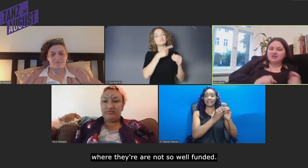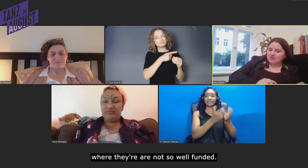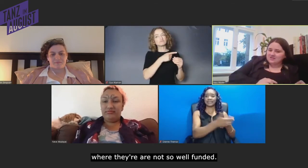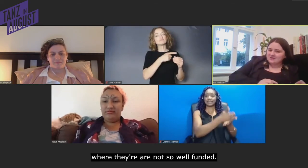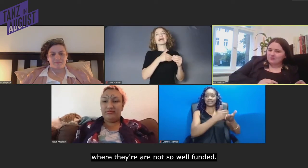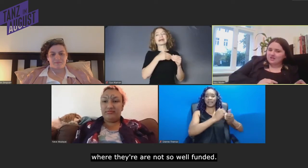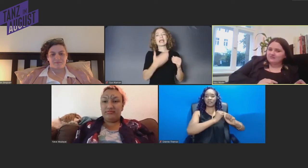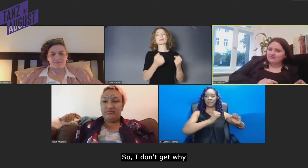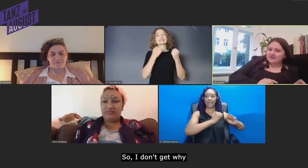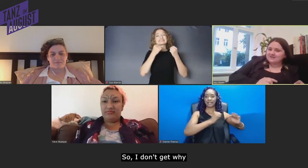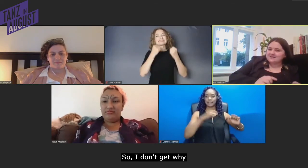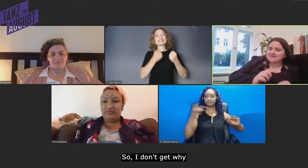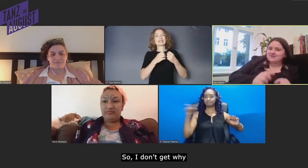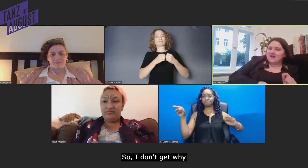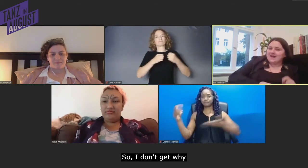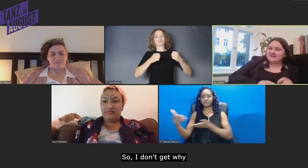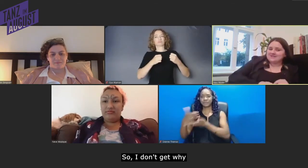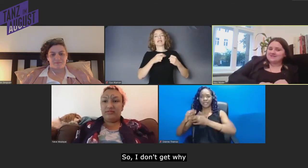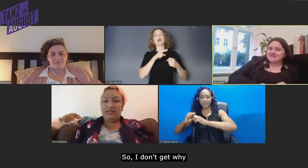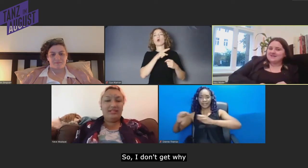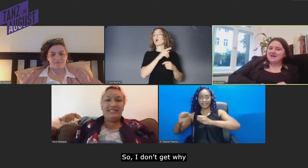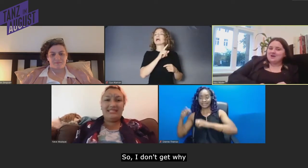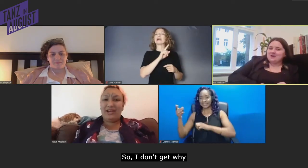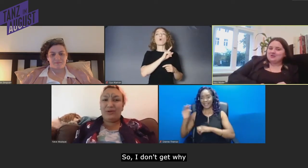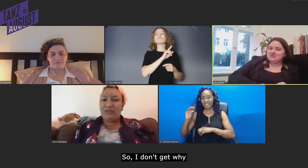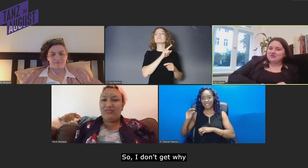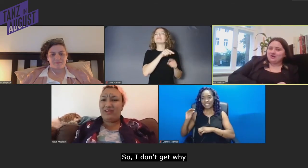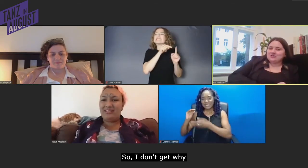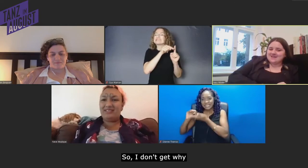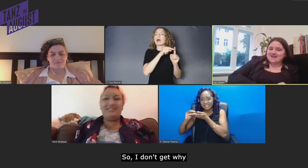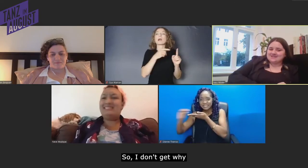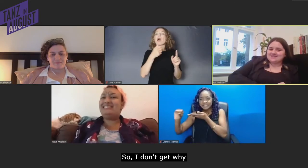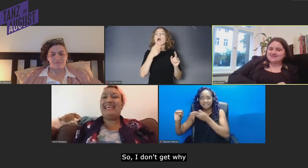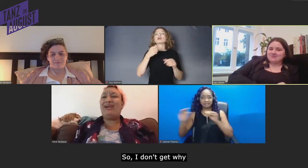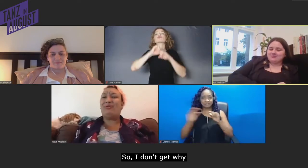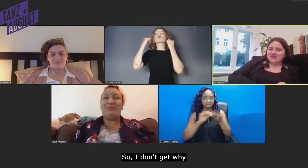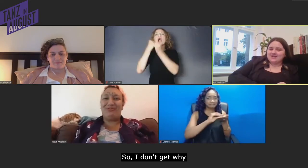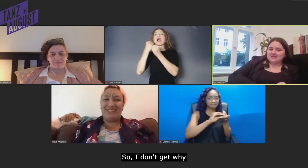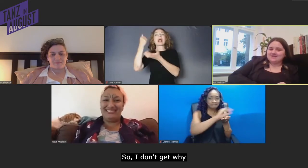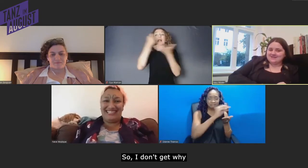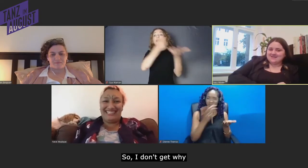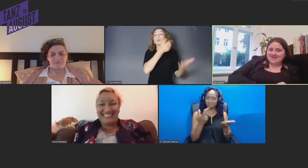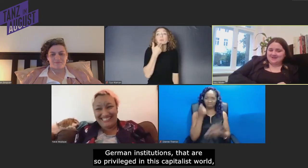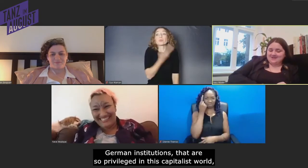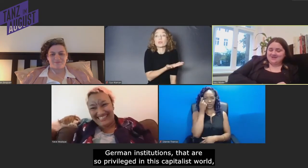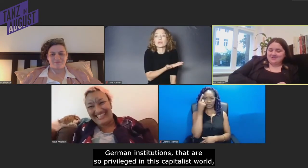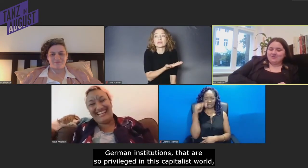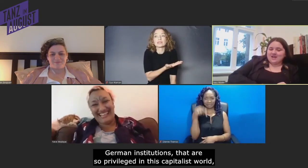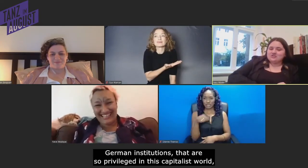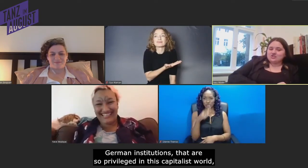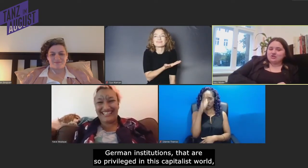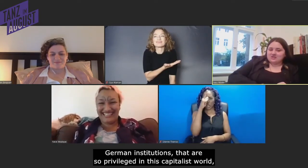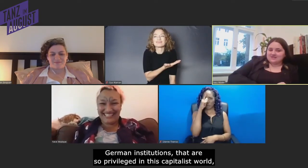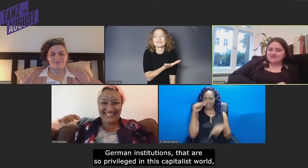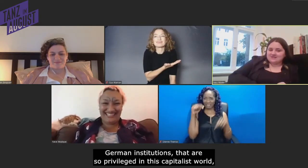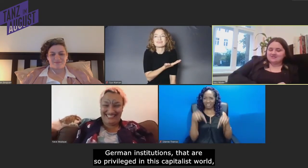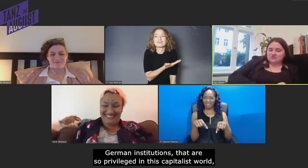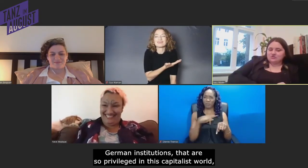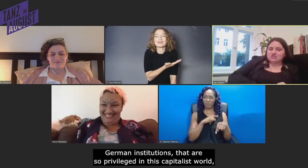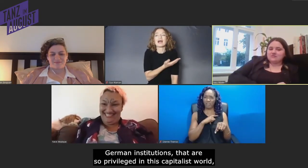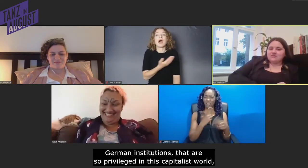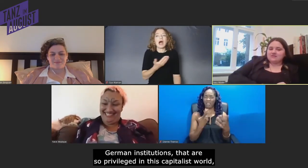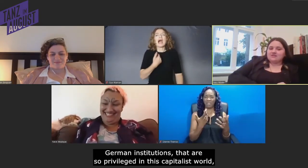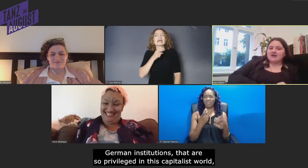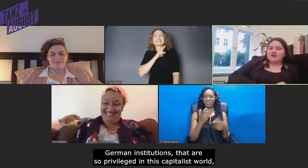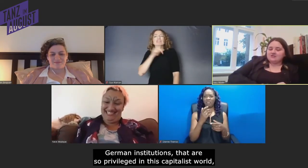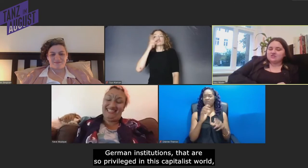are not so well funded. So I actually don't get why German